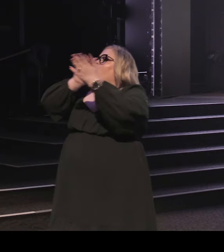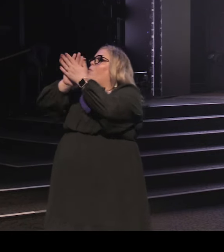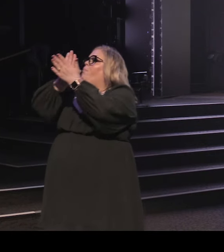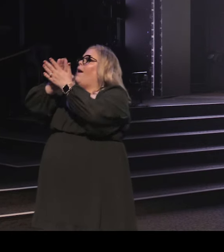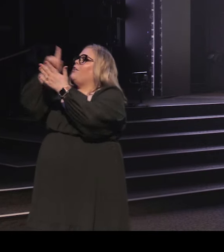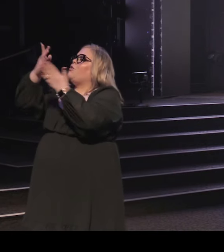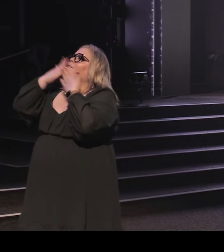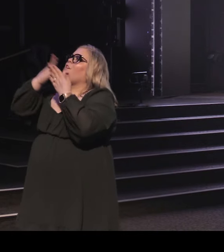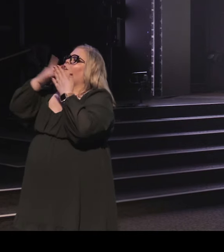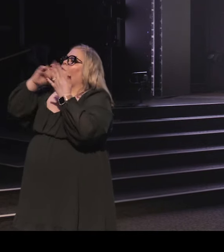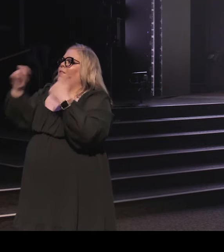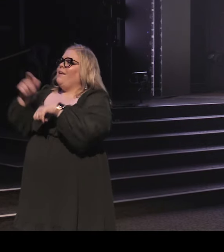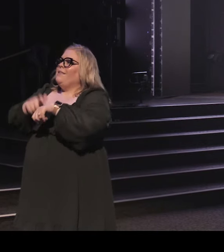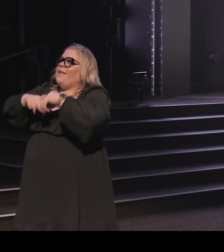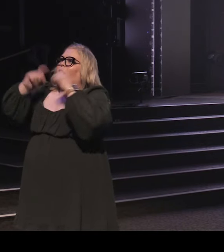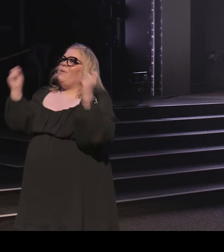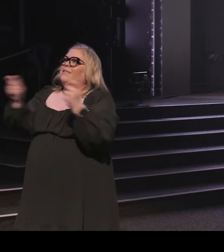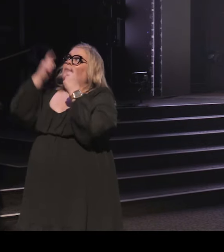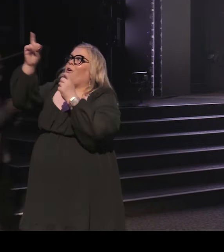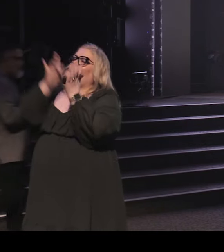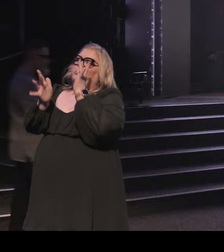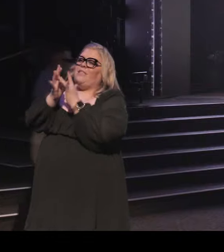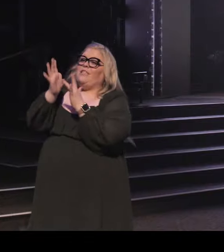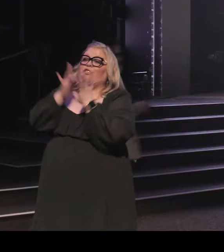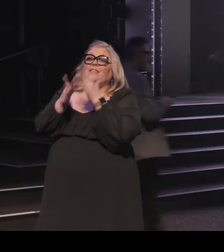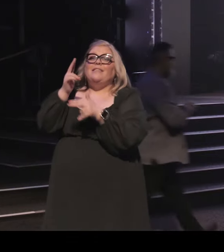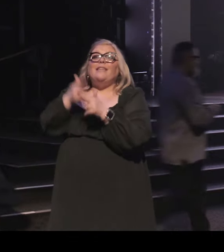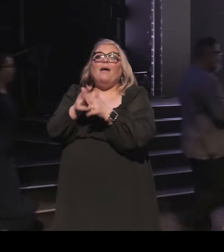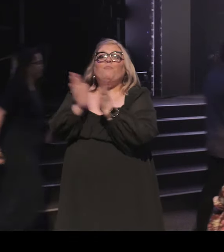thank you for this season. We celebrate you, Jesus, in